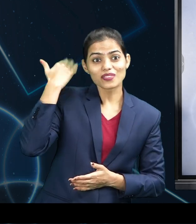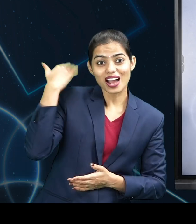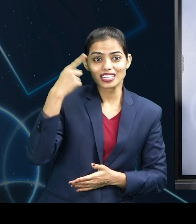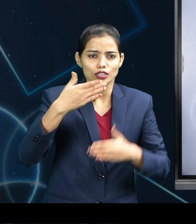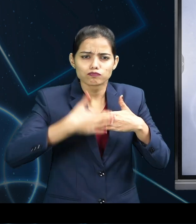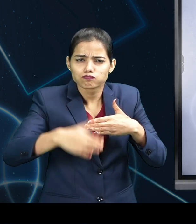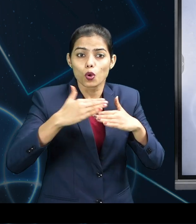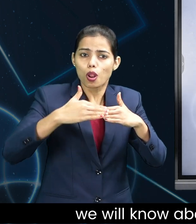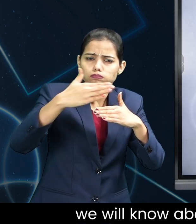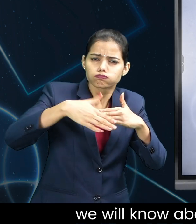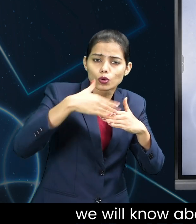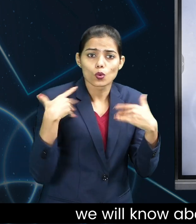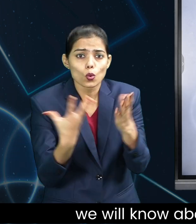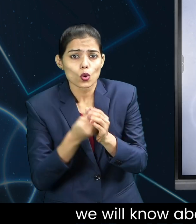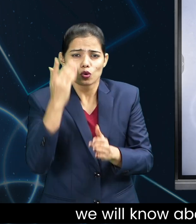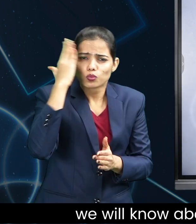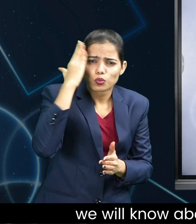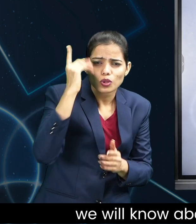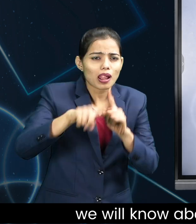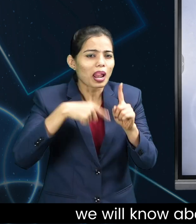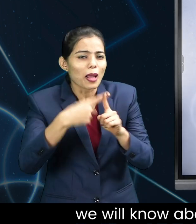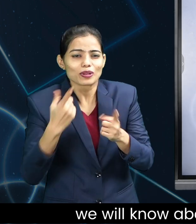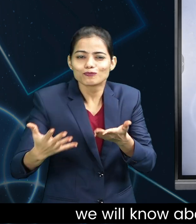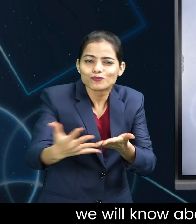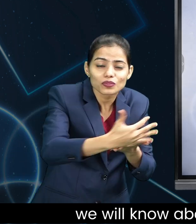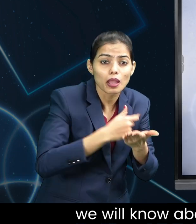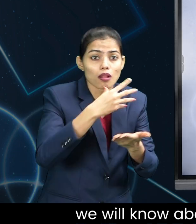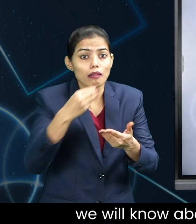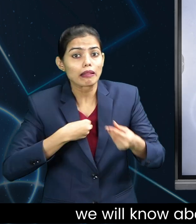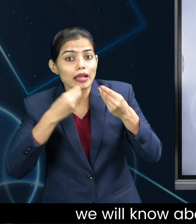Before going ahead, we will know about the collection and presentation of data.